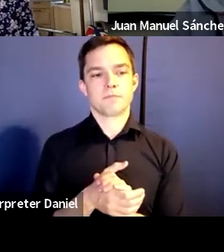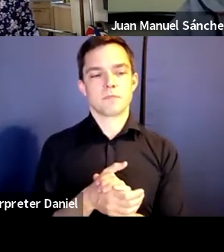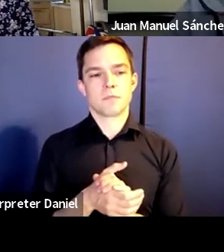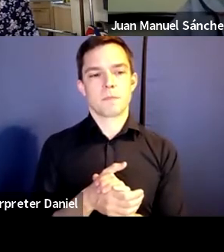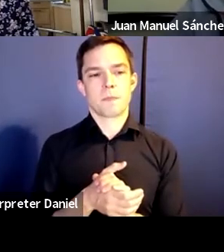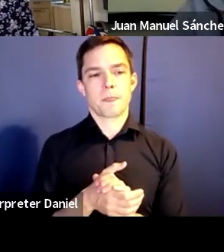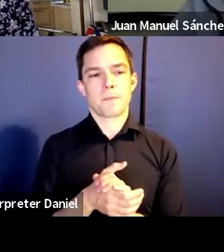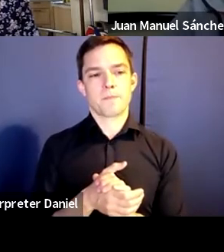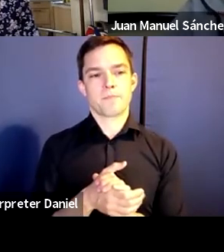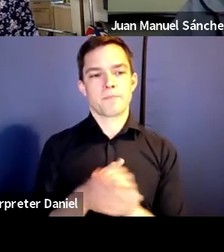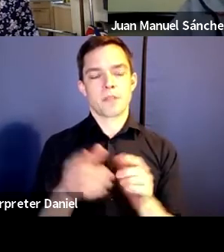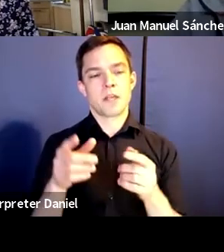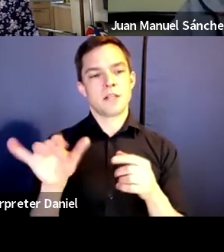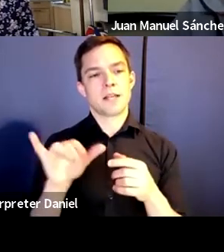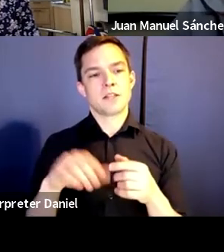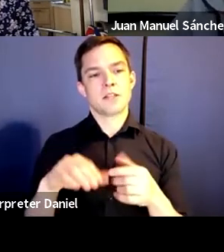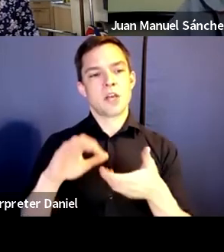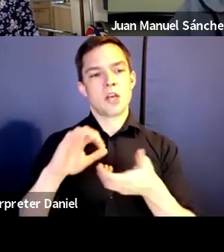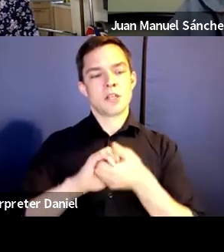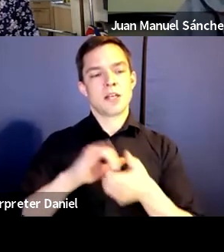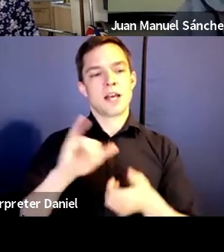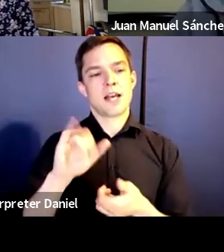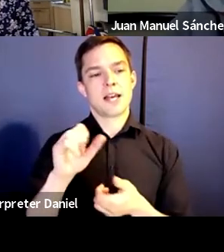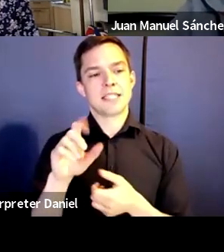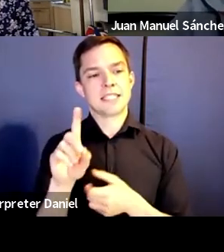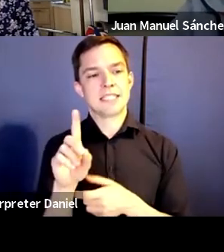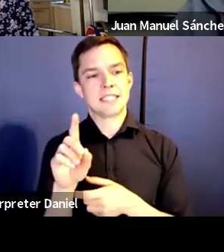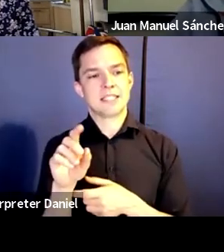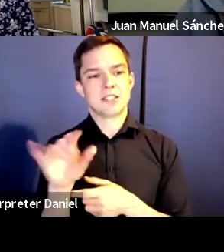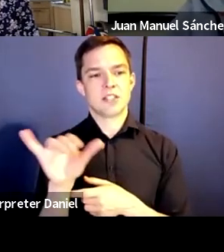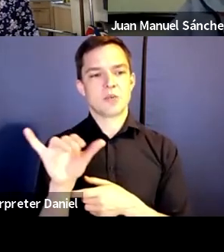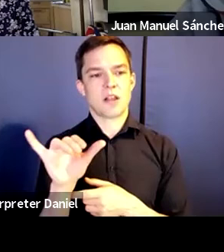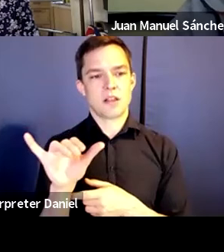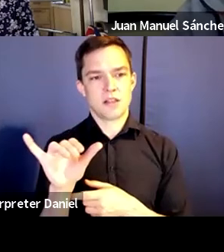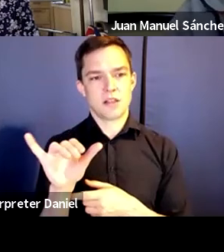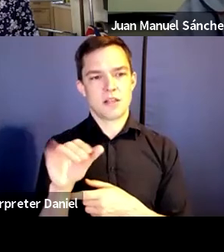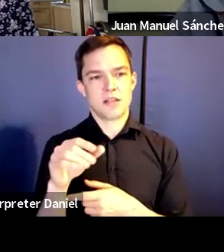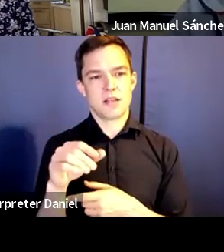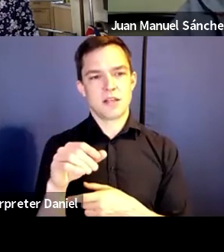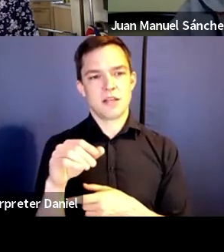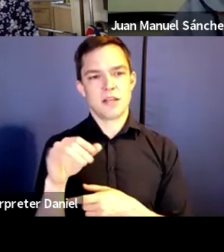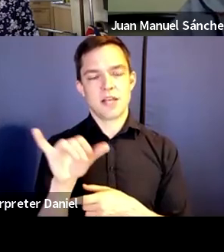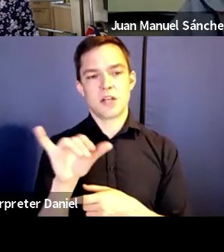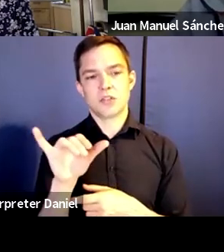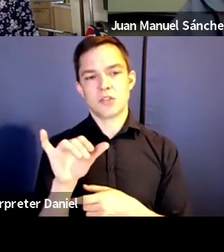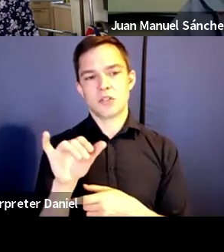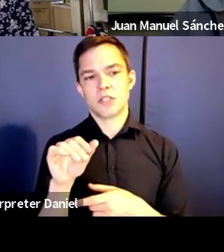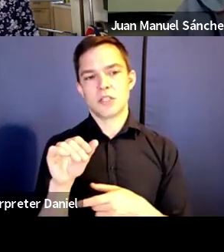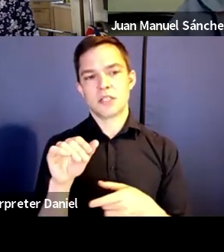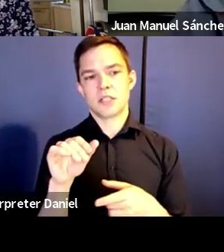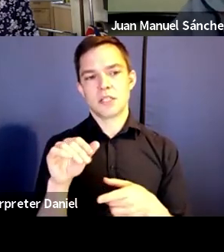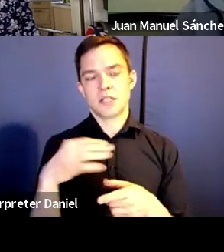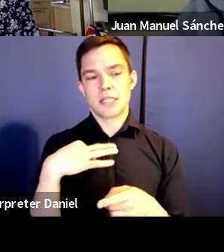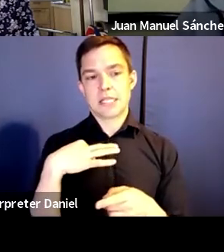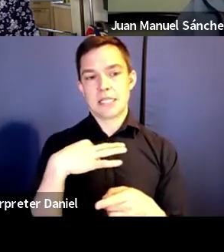the partners of USAID as well, and then the coming staffs without person